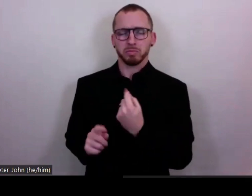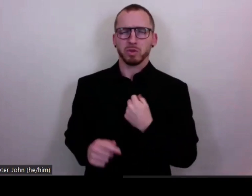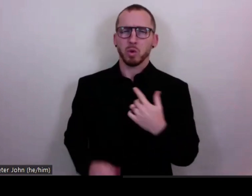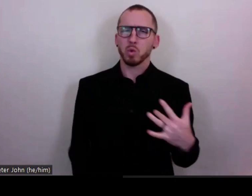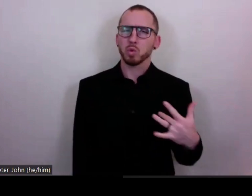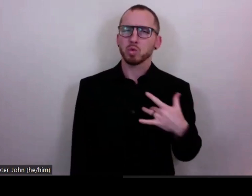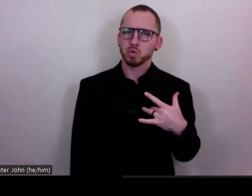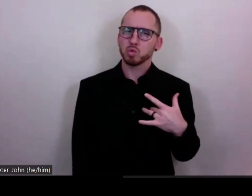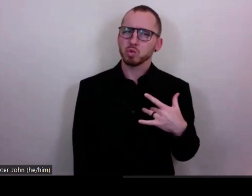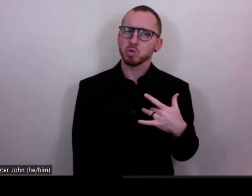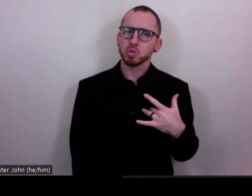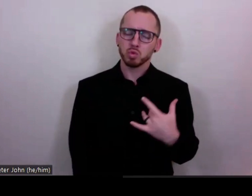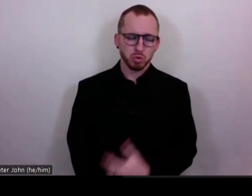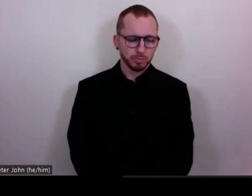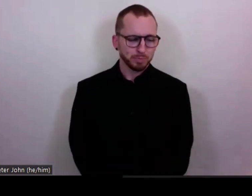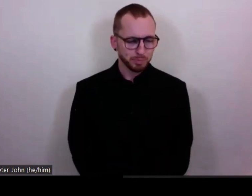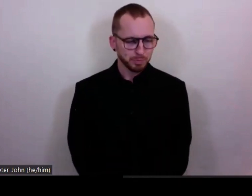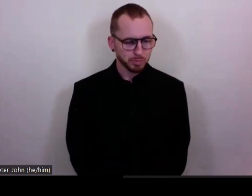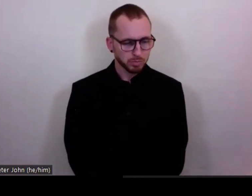Yeah.